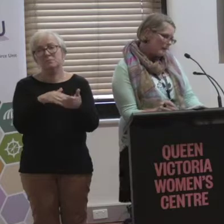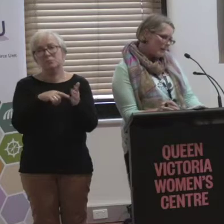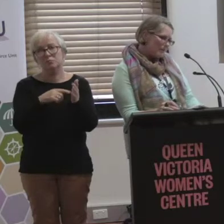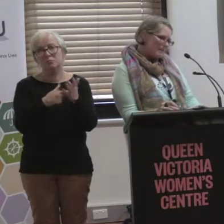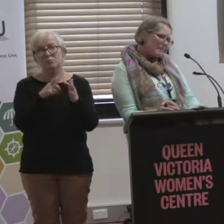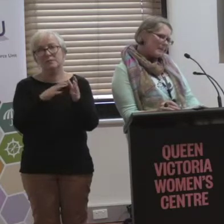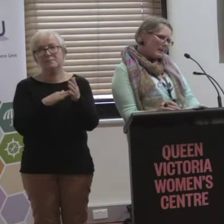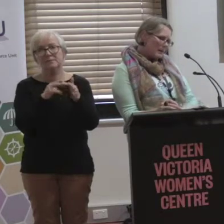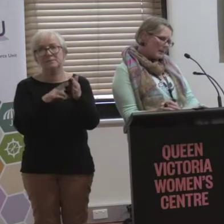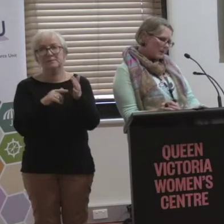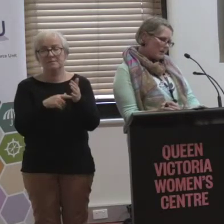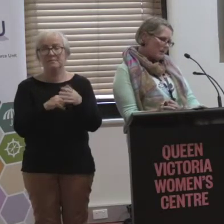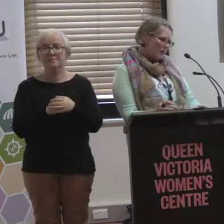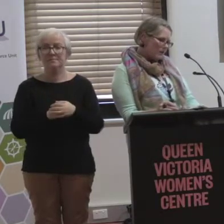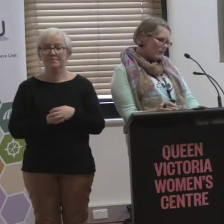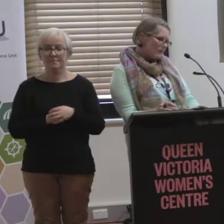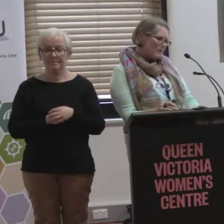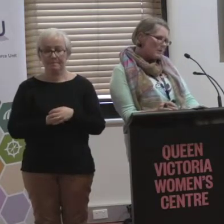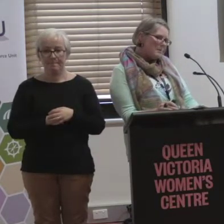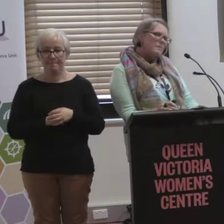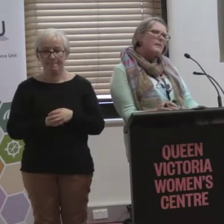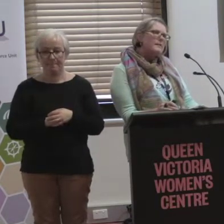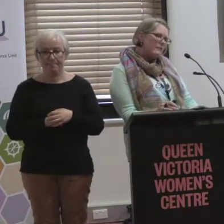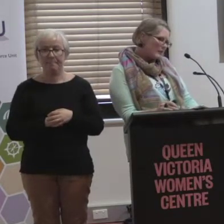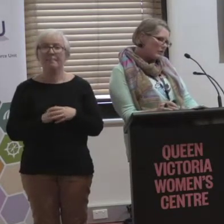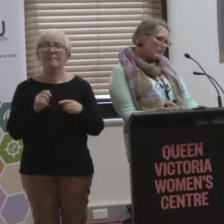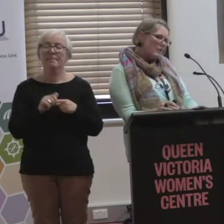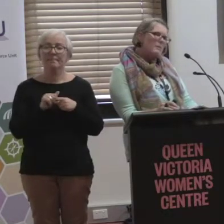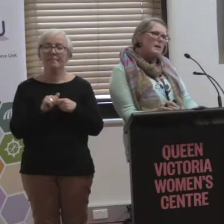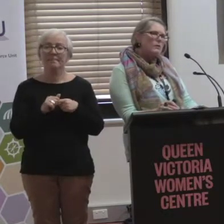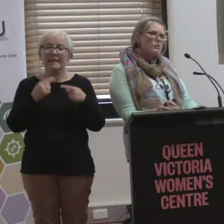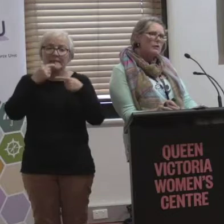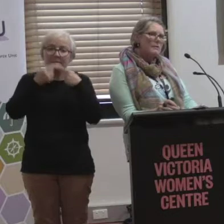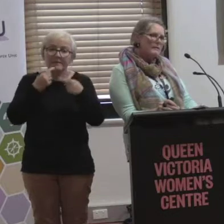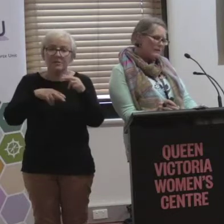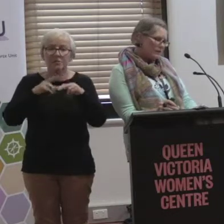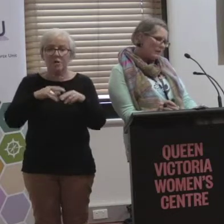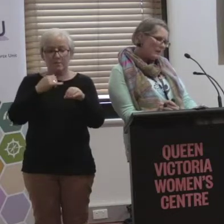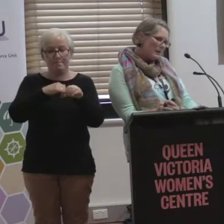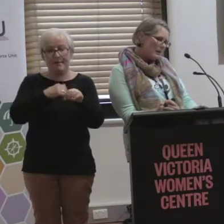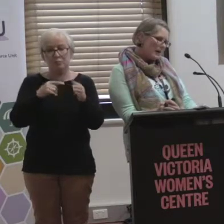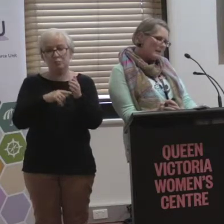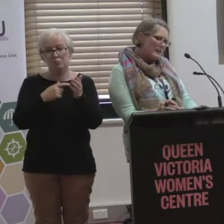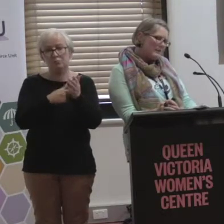steps, I'll go through those in a moment, but the definition of a medical treatment decision is either